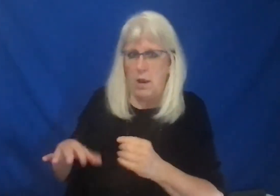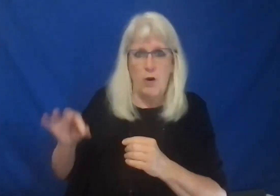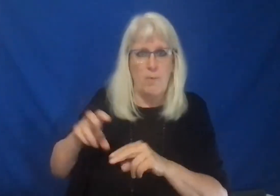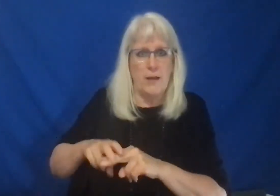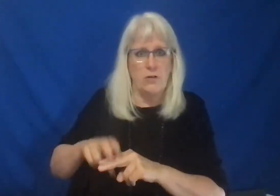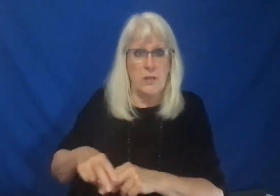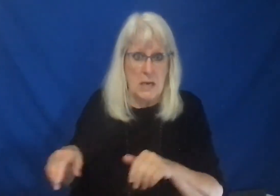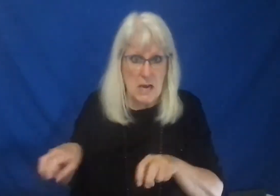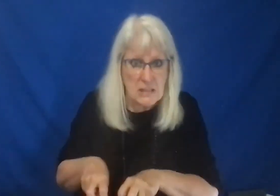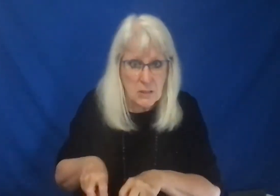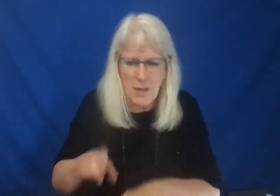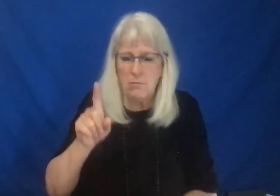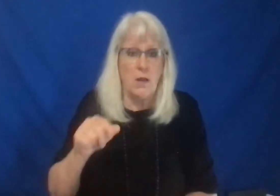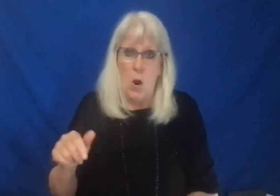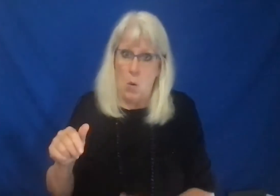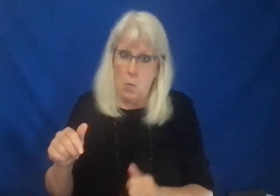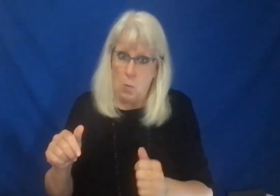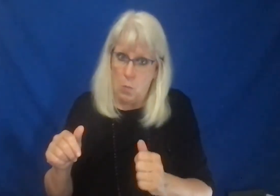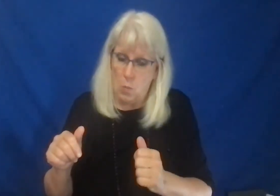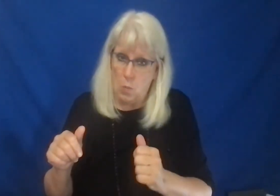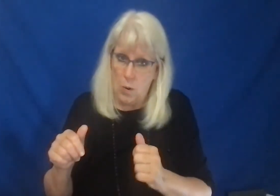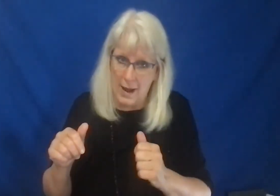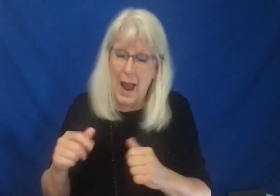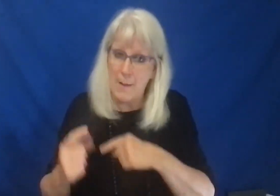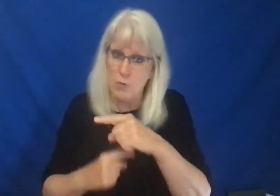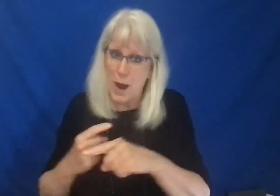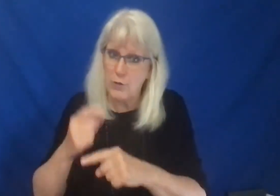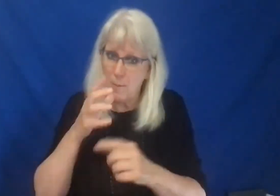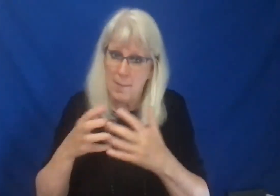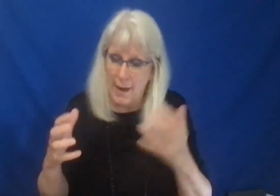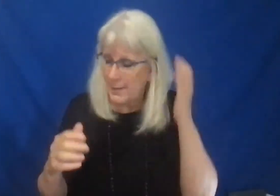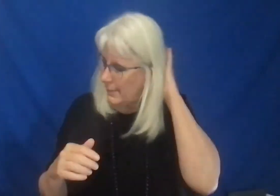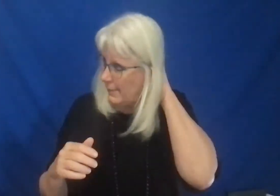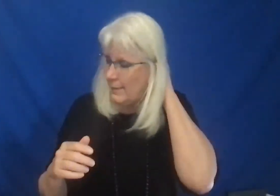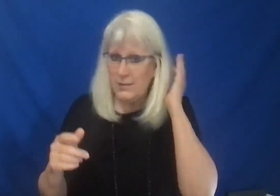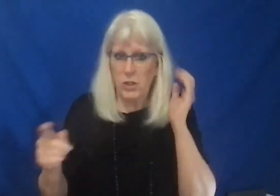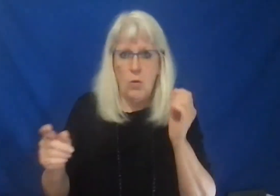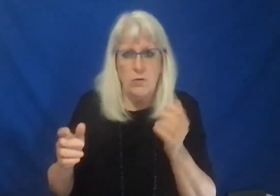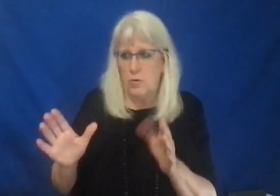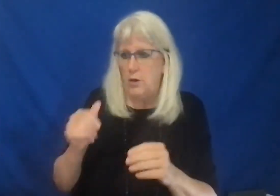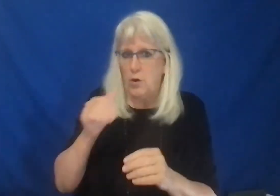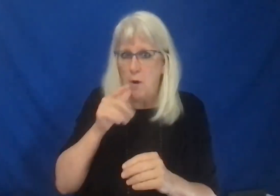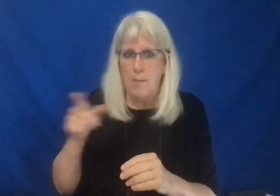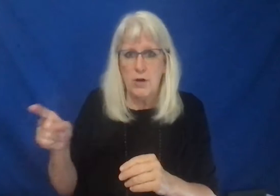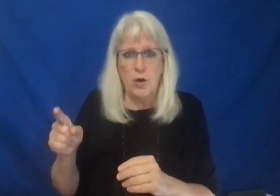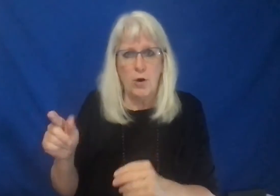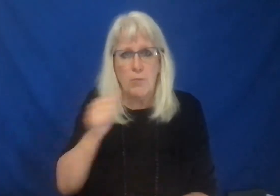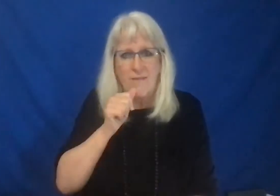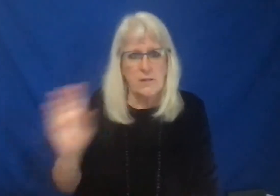I'm around her mom, which, as I've explained, I am a lot, to give her mom and her privacy. Like if they're having a cuddling moment or if it's time for the bedtime